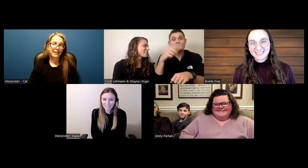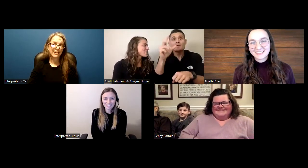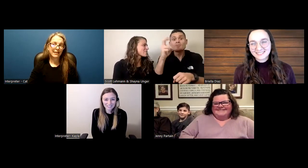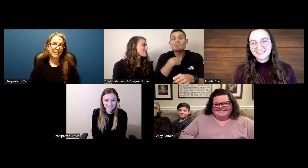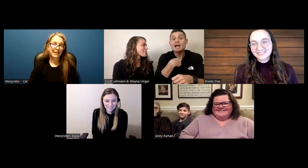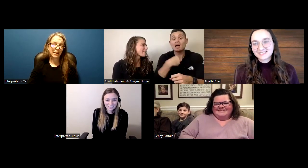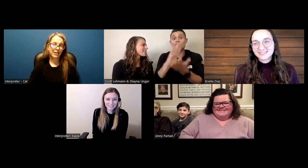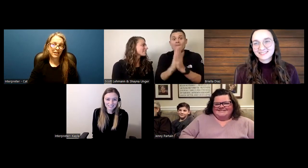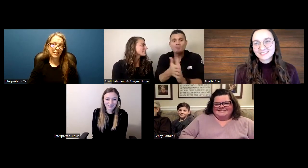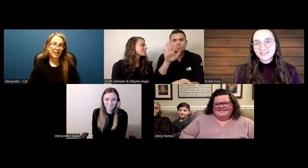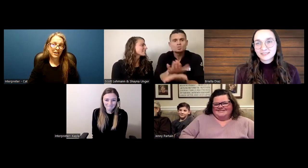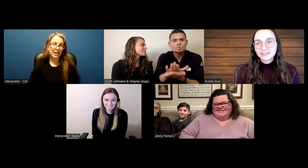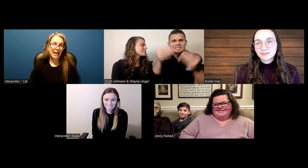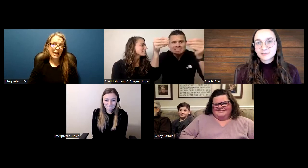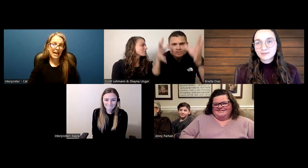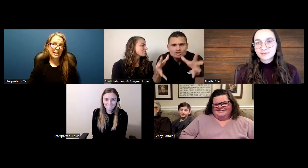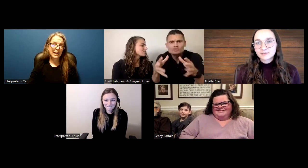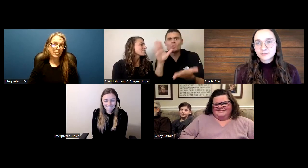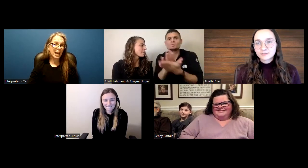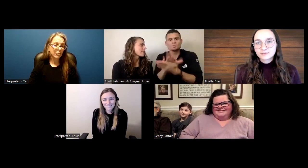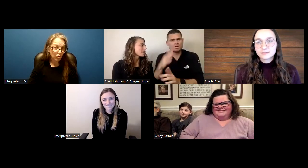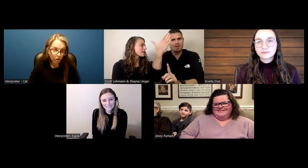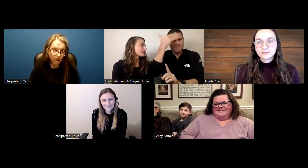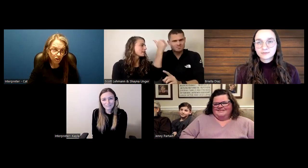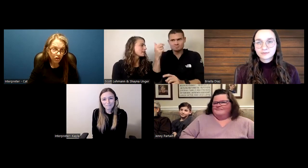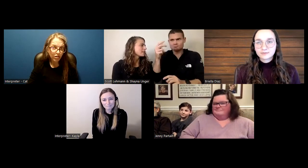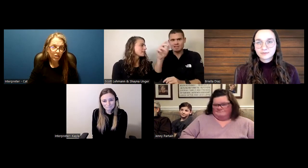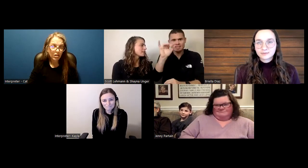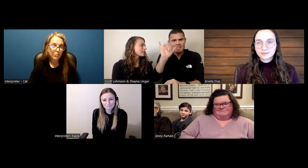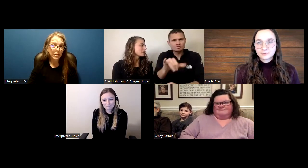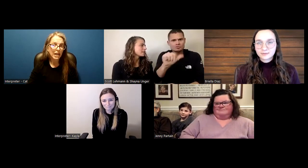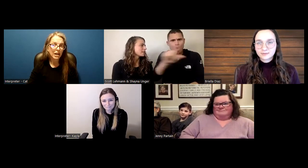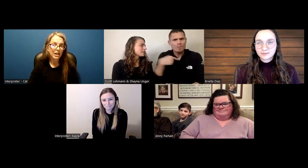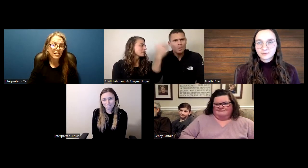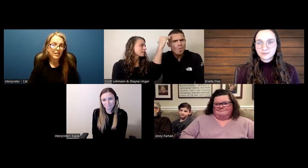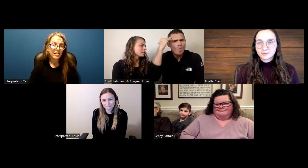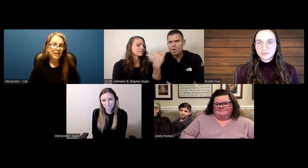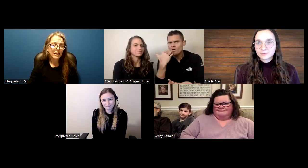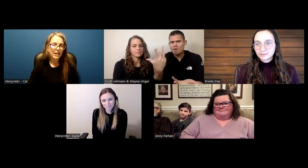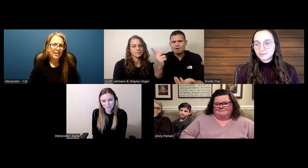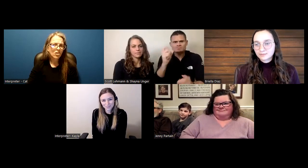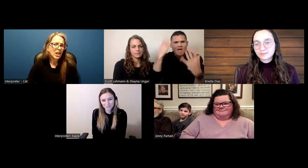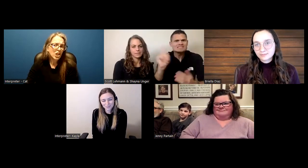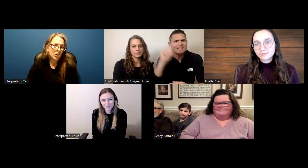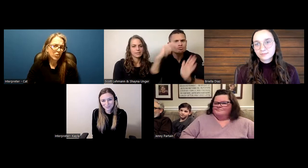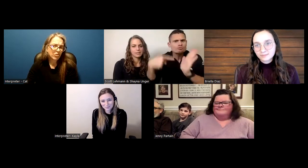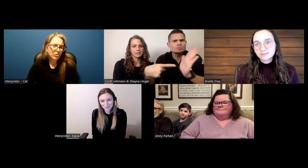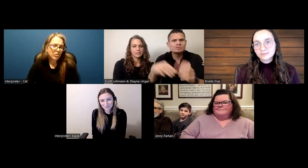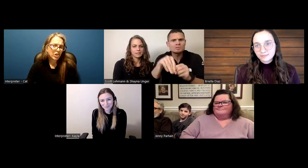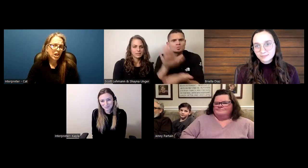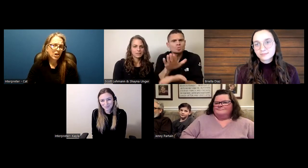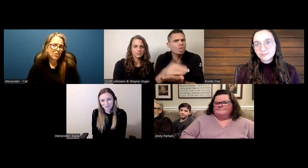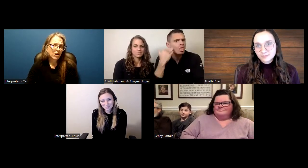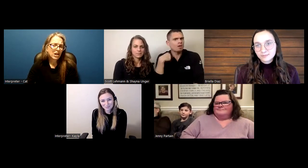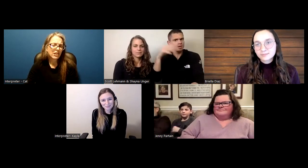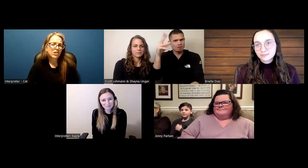years. Yeah. And I became a school teacher because that's all I knew,